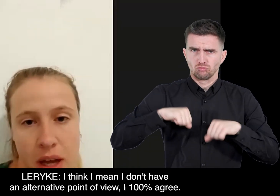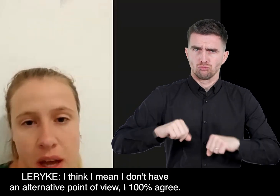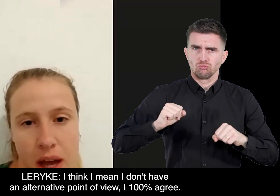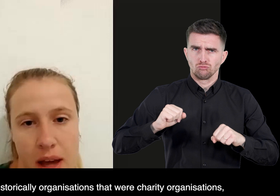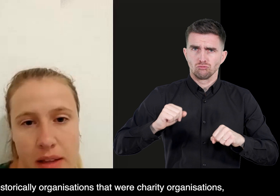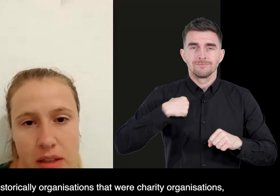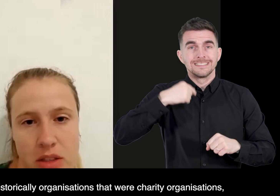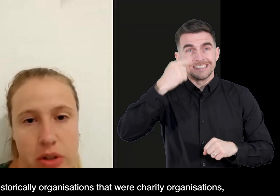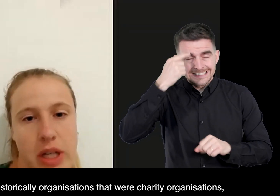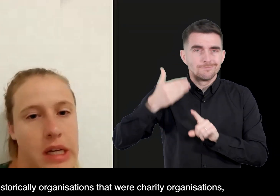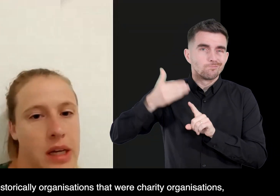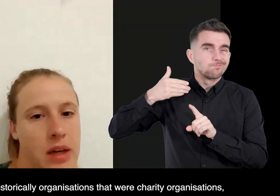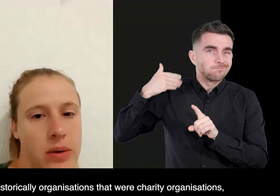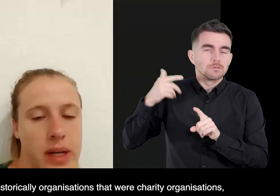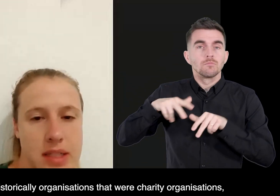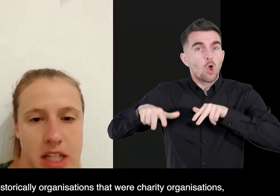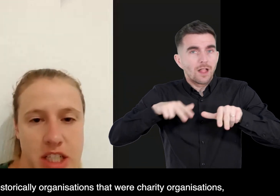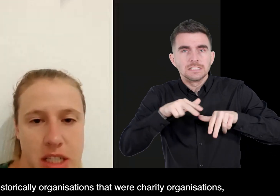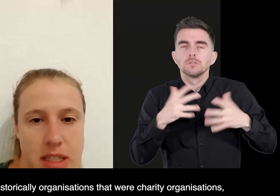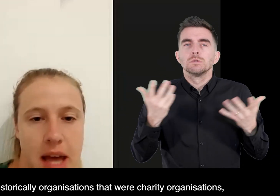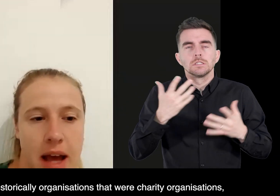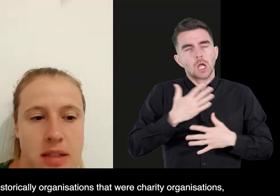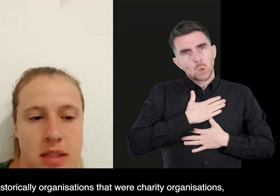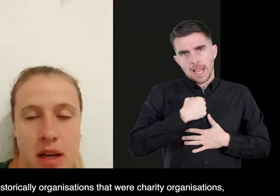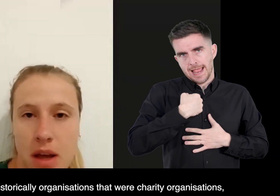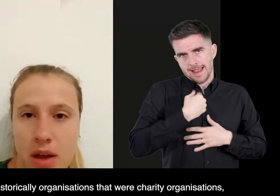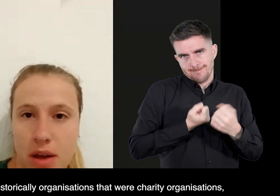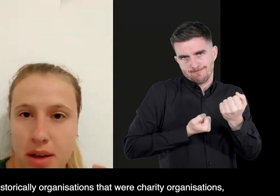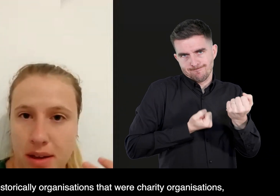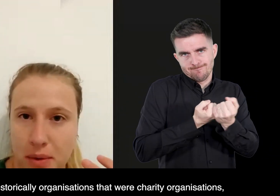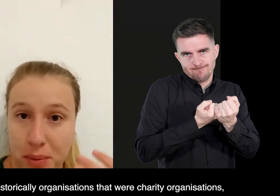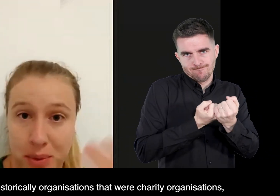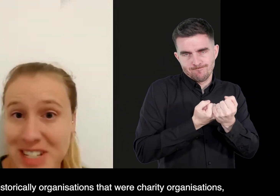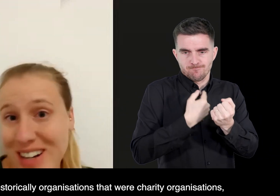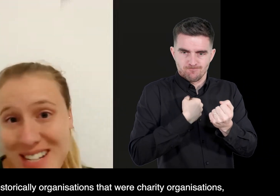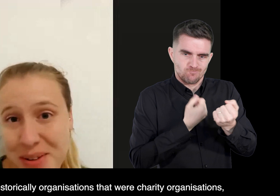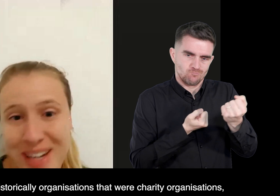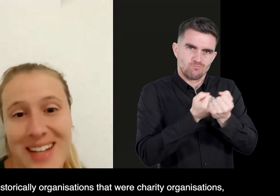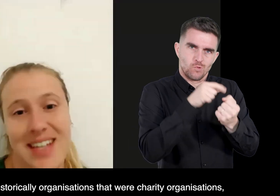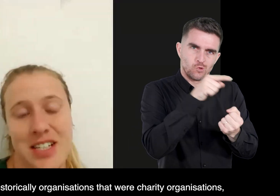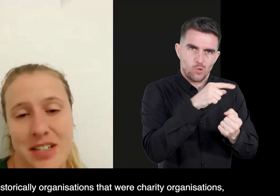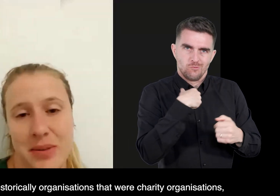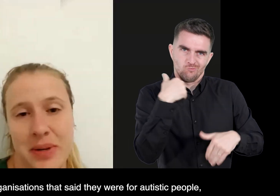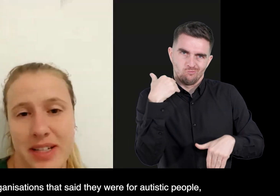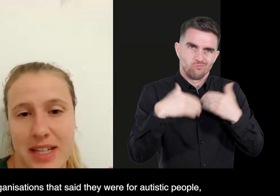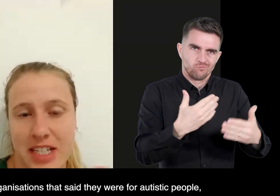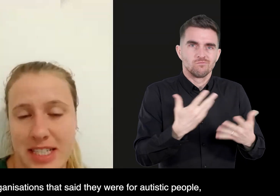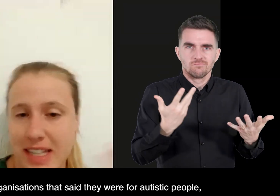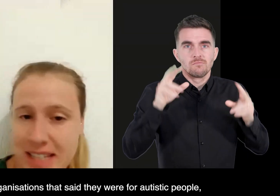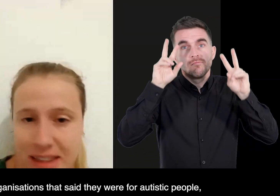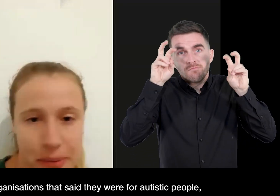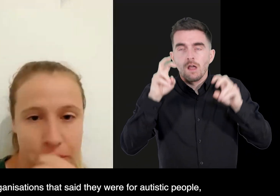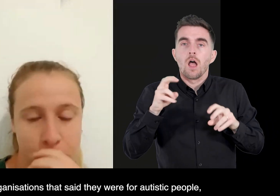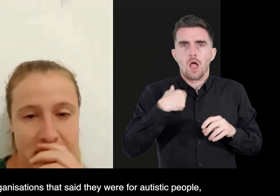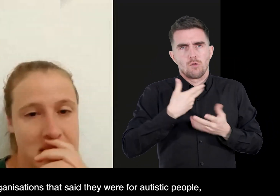agree. I think historically, organizations that were charity organizations, organizations